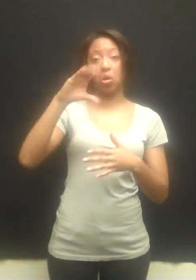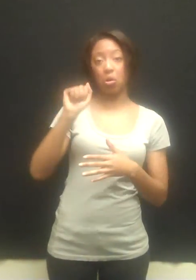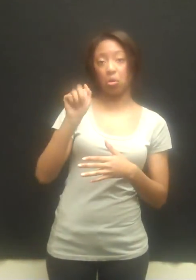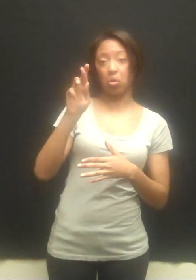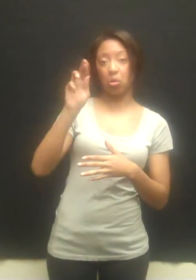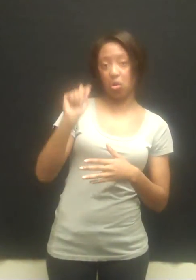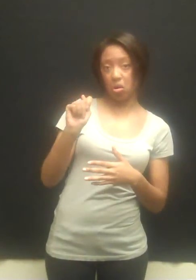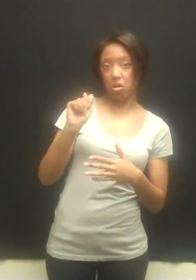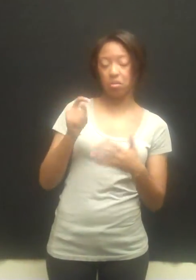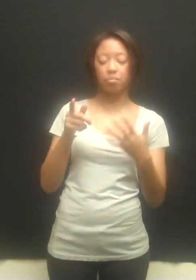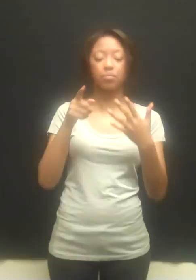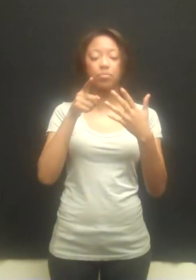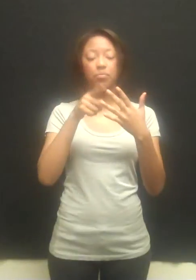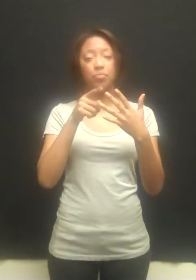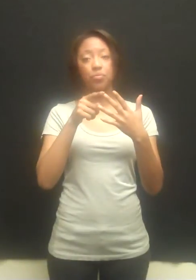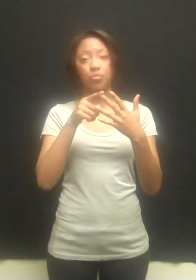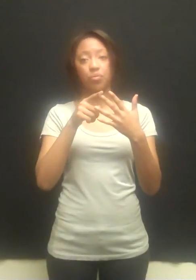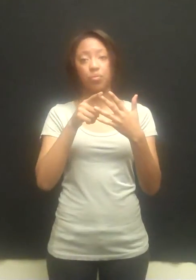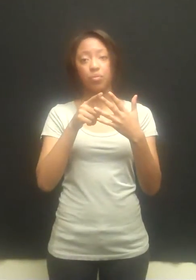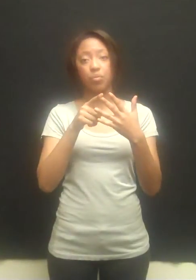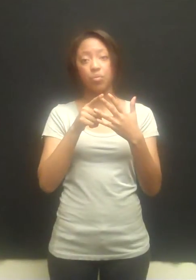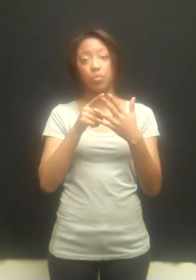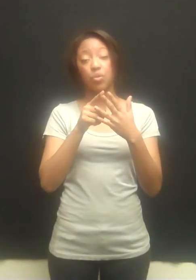record and transcribing meetings,